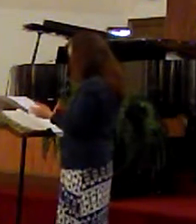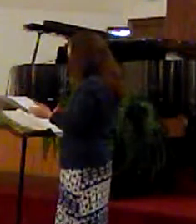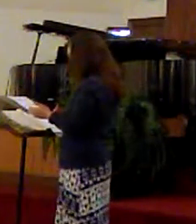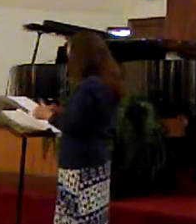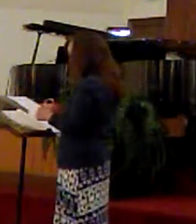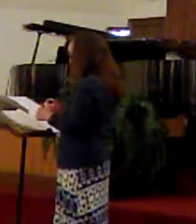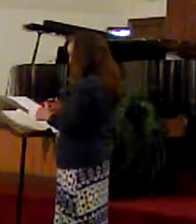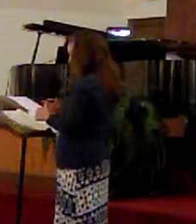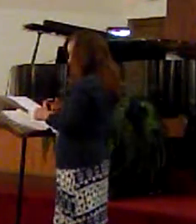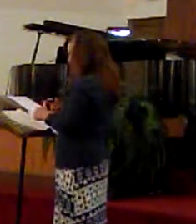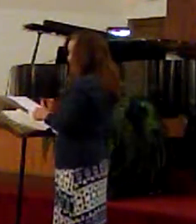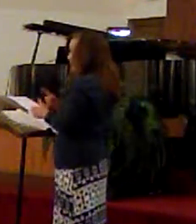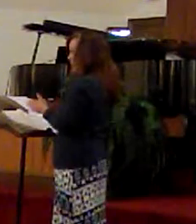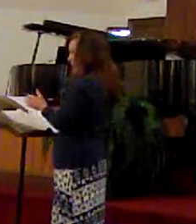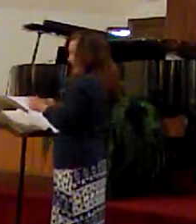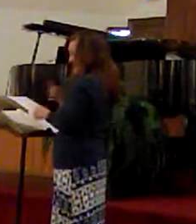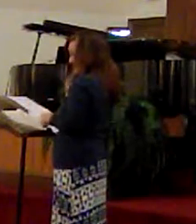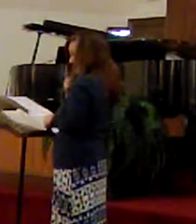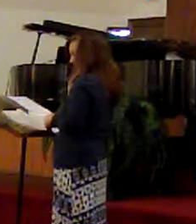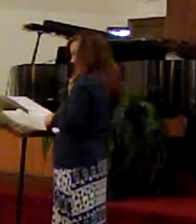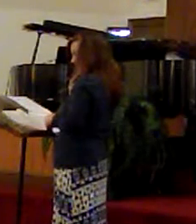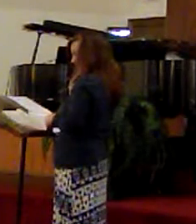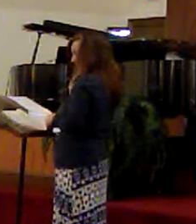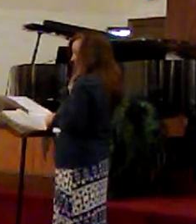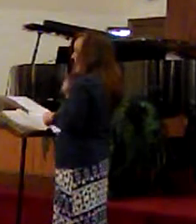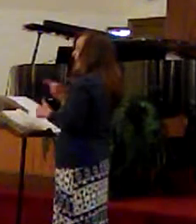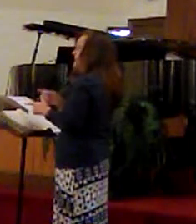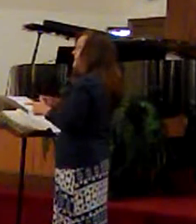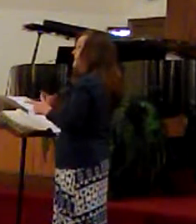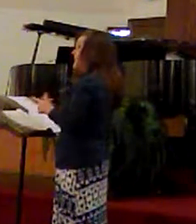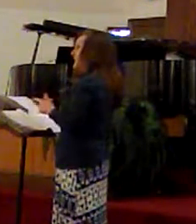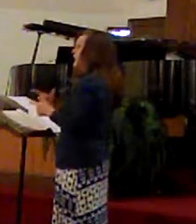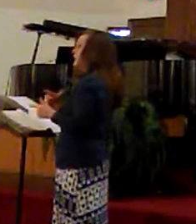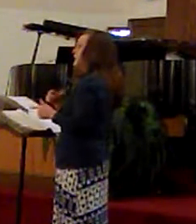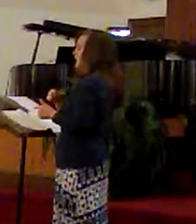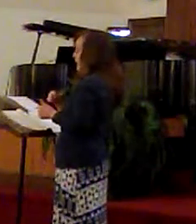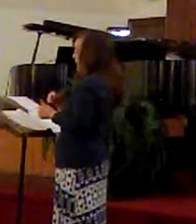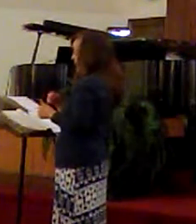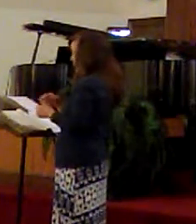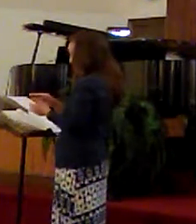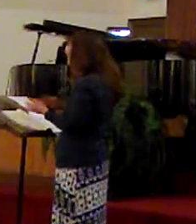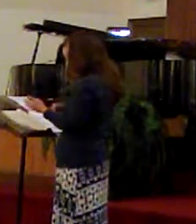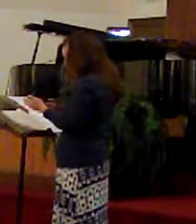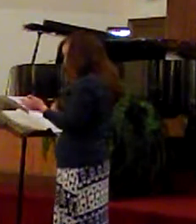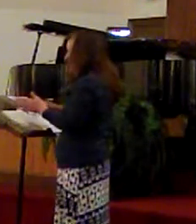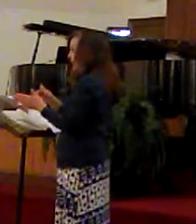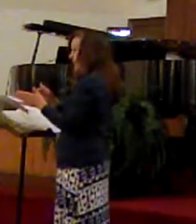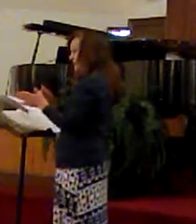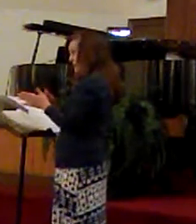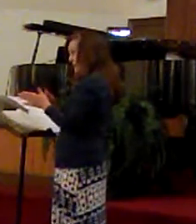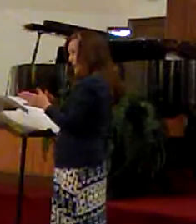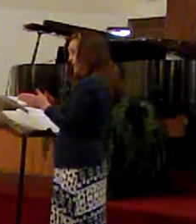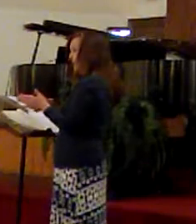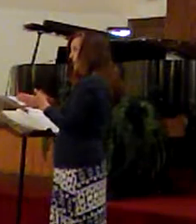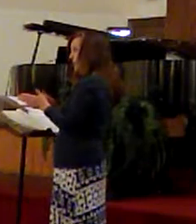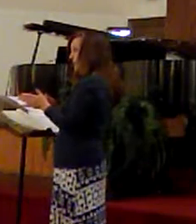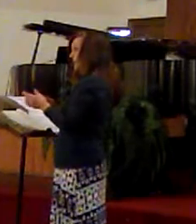observation. And read it a couple times, and then even, like that's what I said, read it